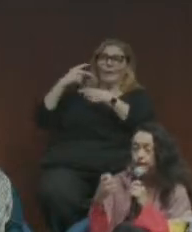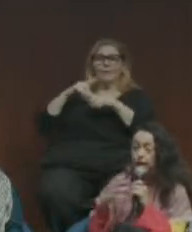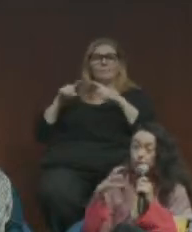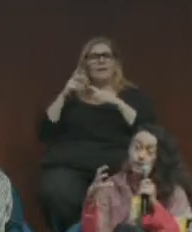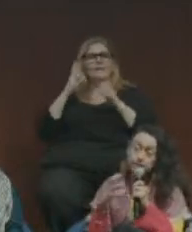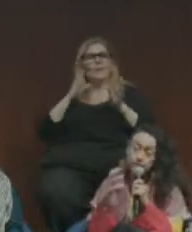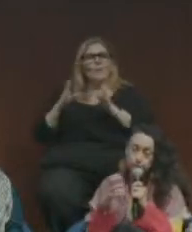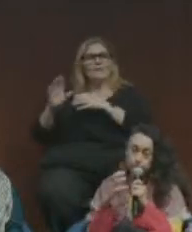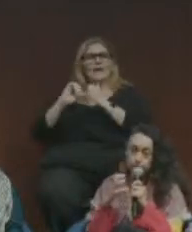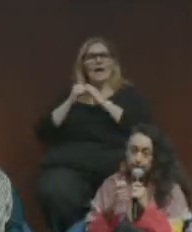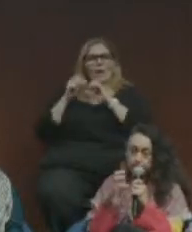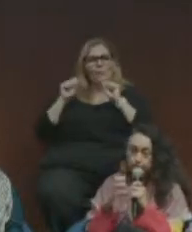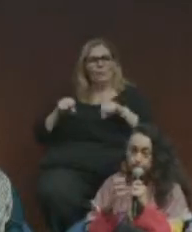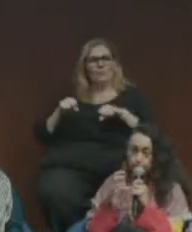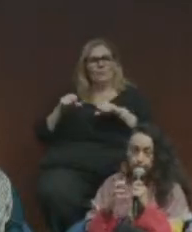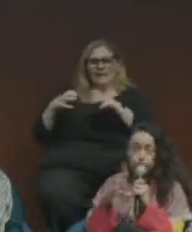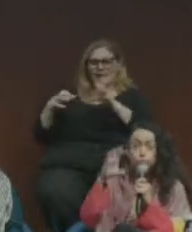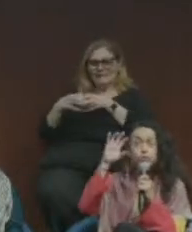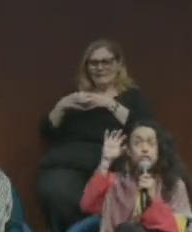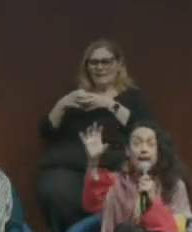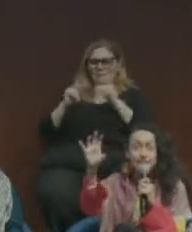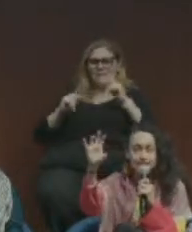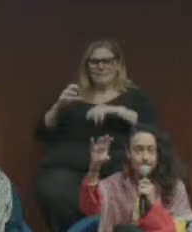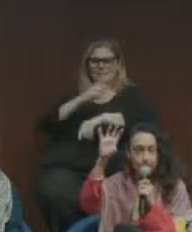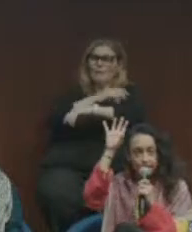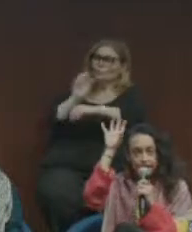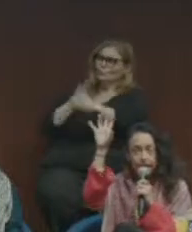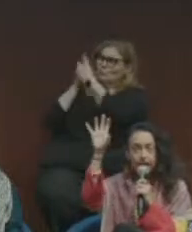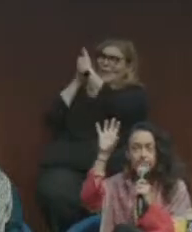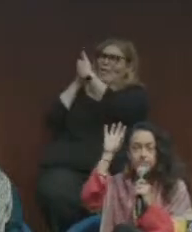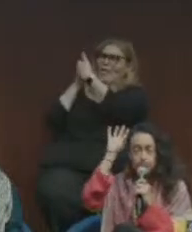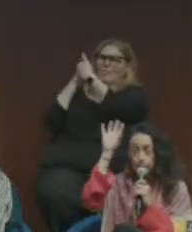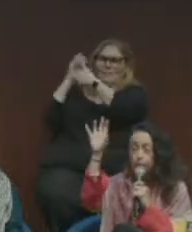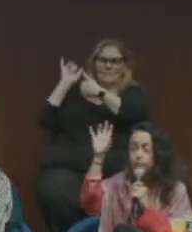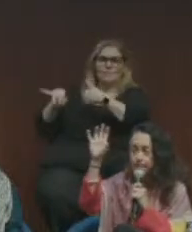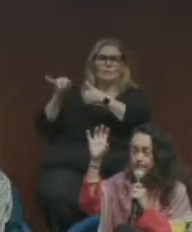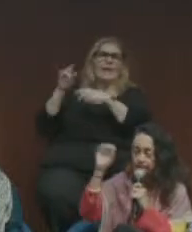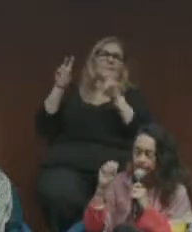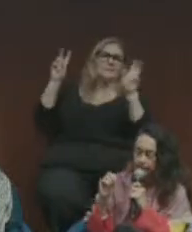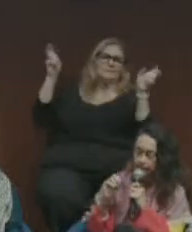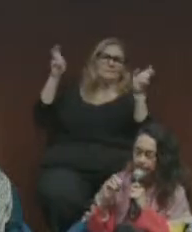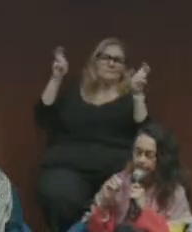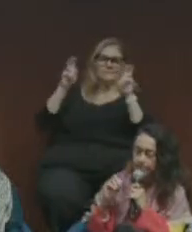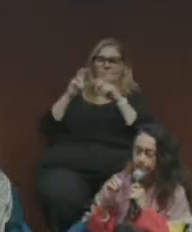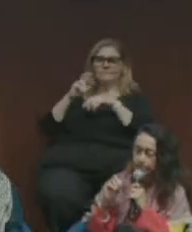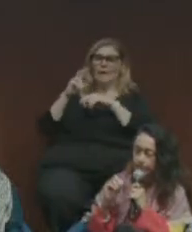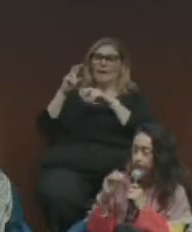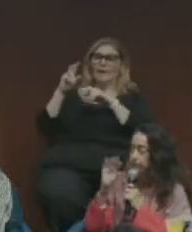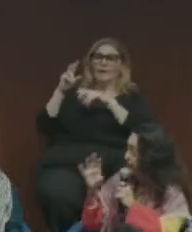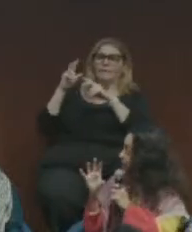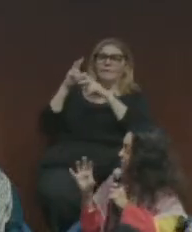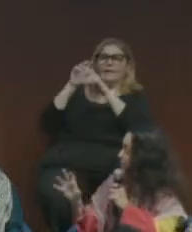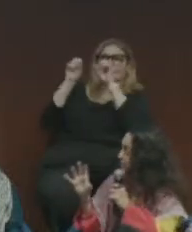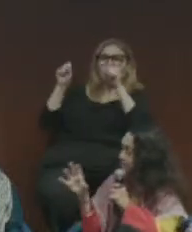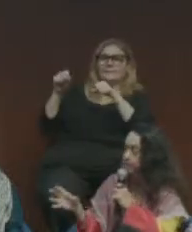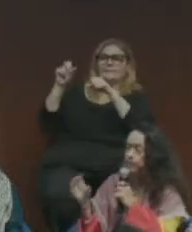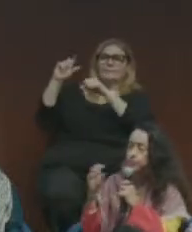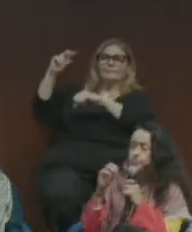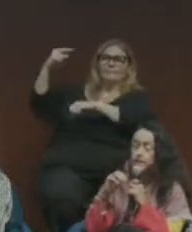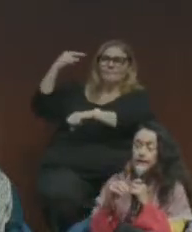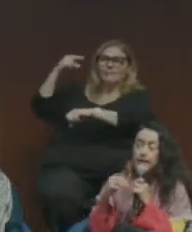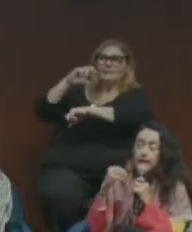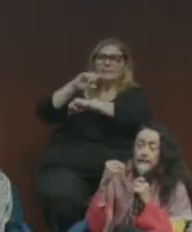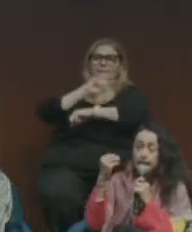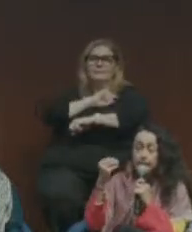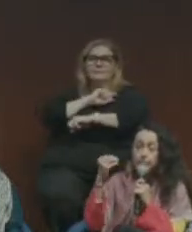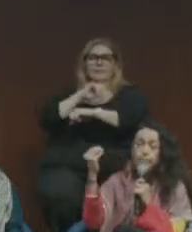was about how we could build collective people power to challenge that supposed system of care, of surveillance, policing, and